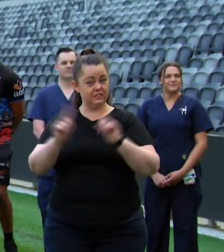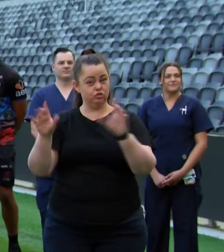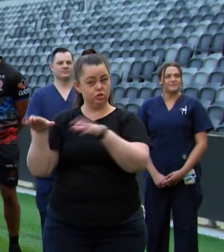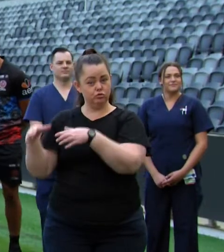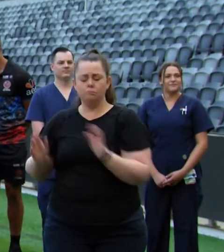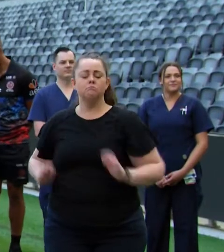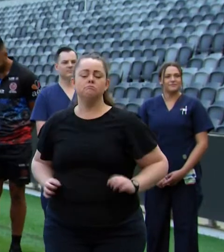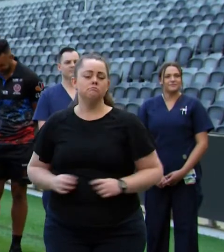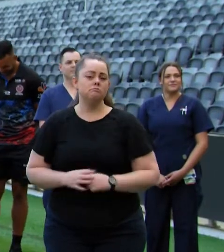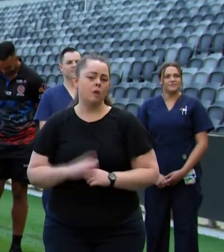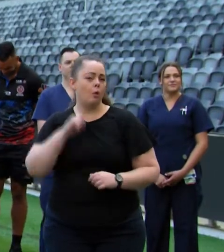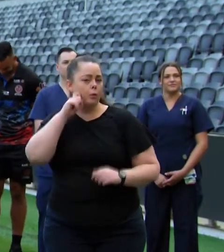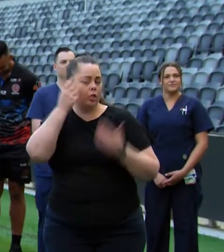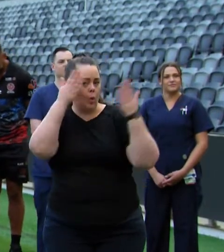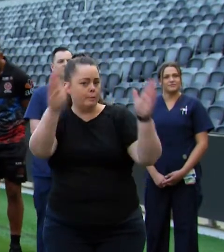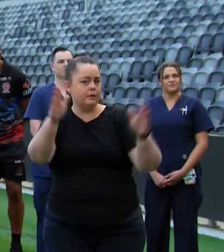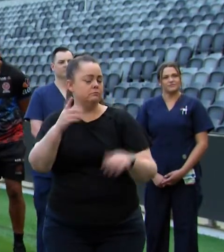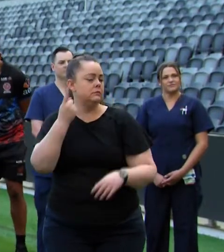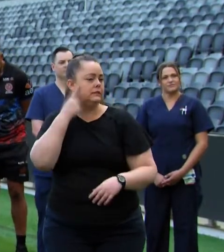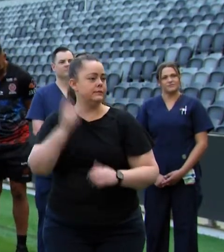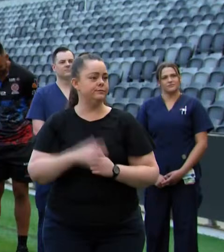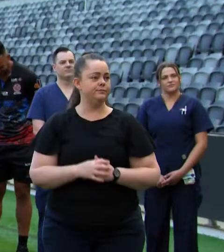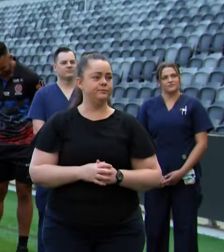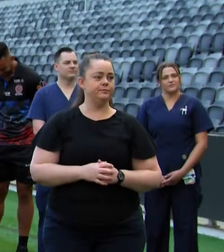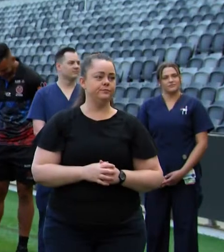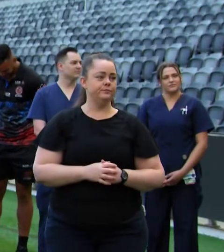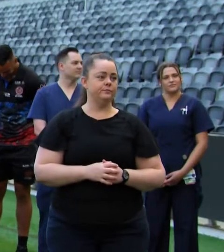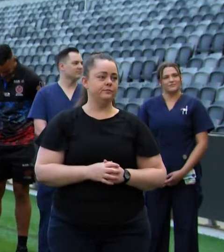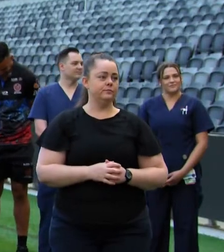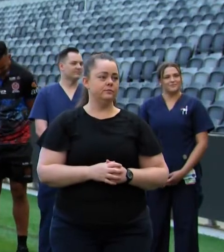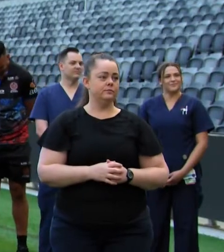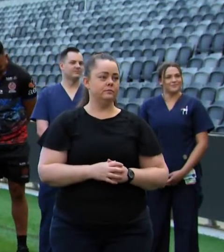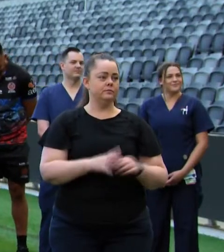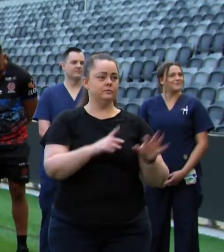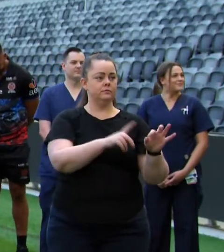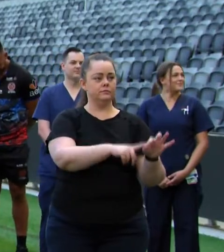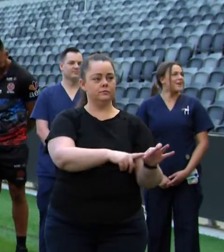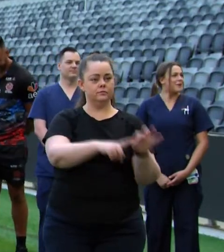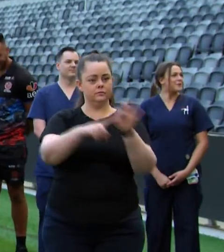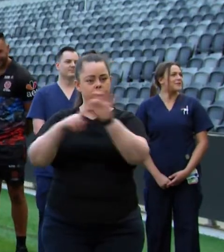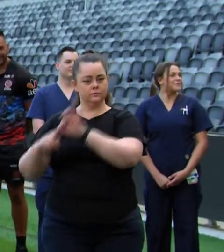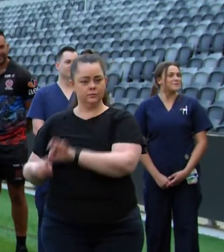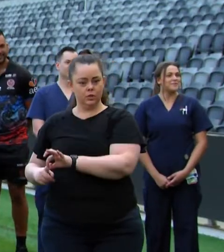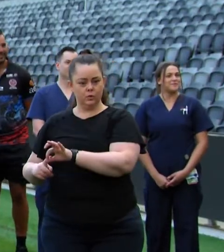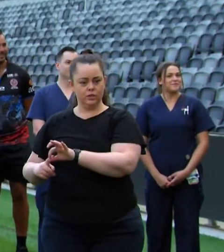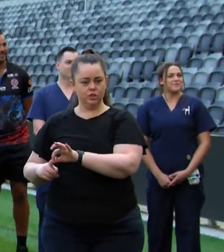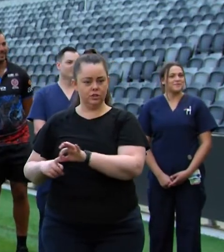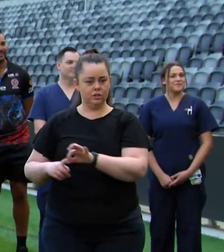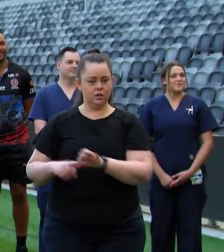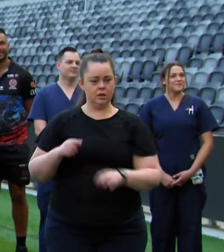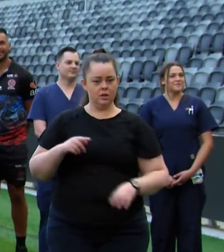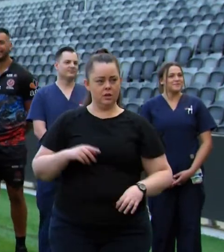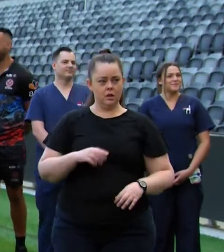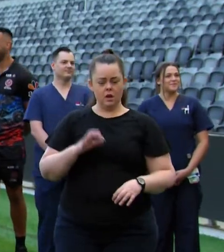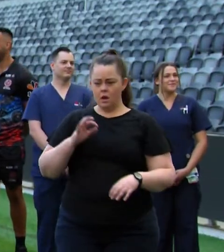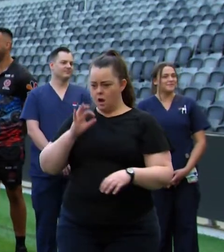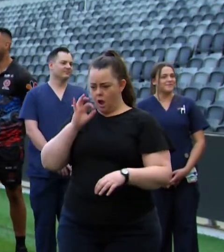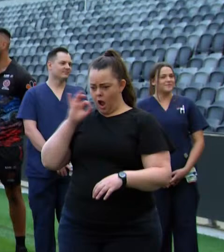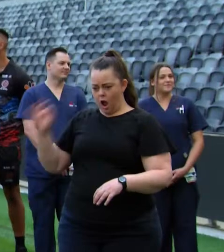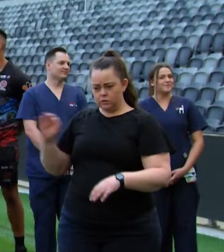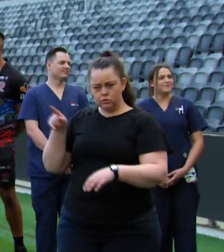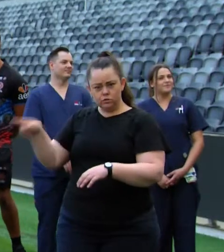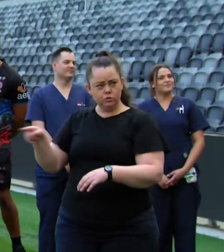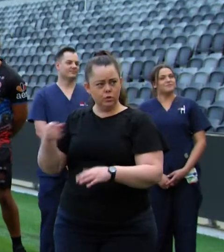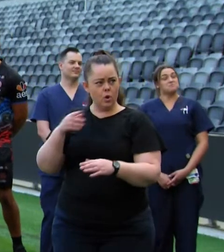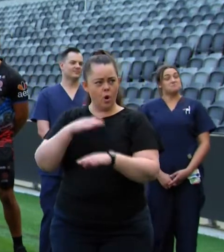another statement report calling out Treasury's attempts to hinder her investigation into starting. You were the Treasurer at the time. What responsibility do you